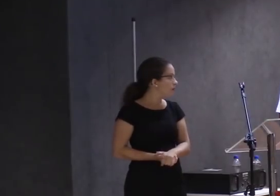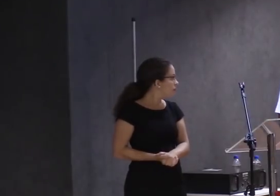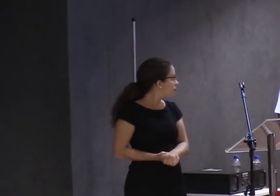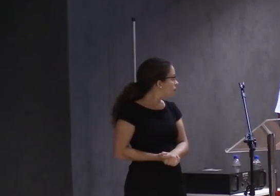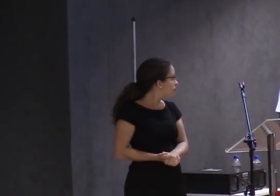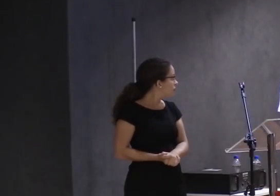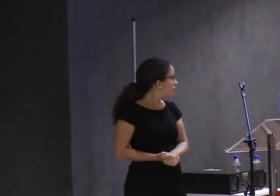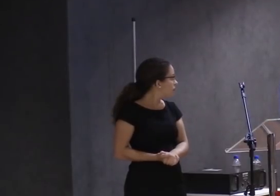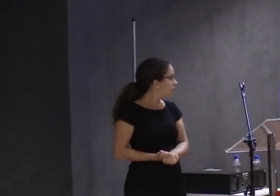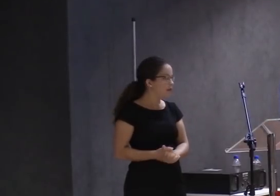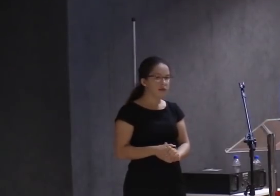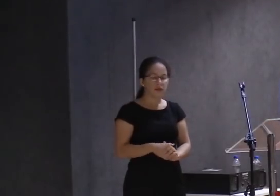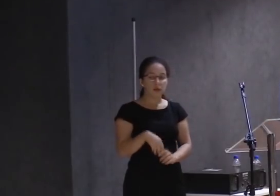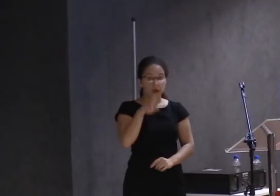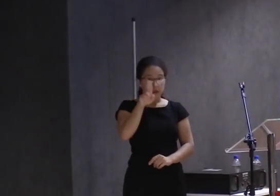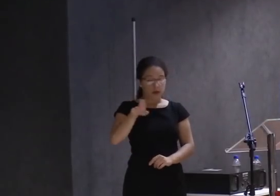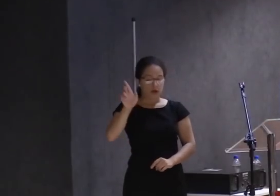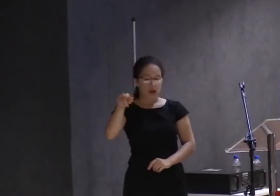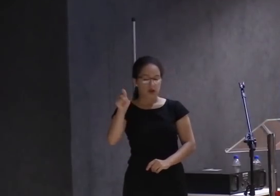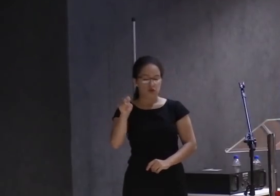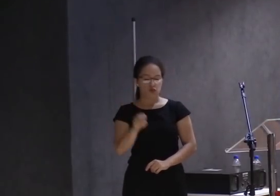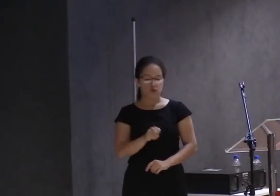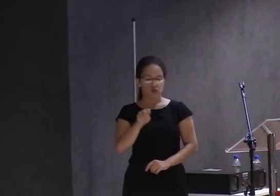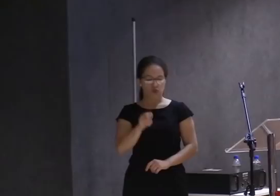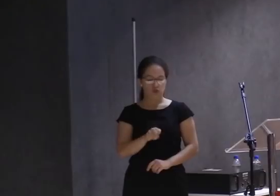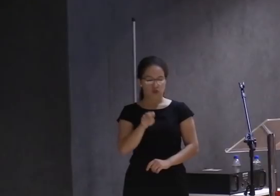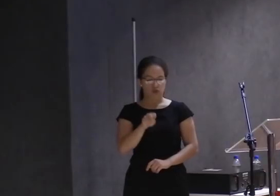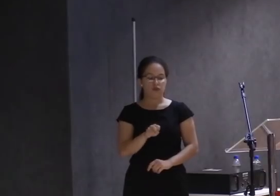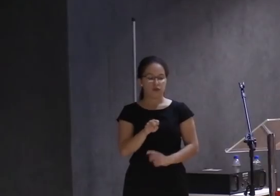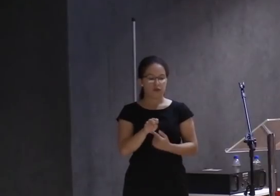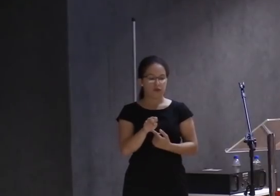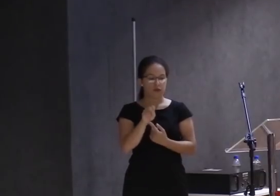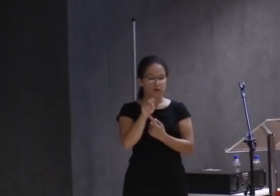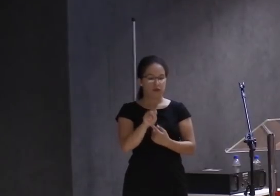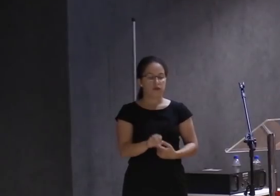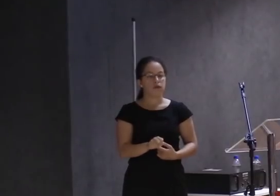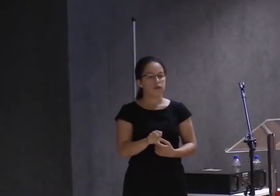na parte sul da Finlândia e faz